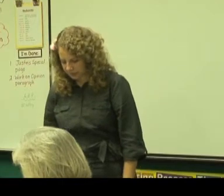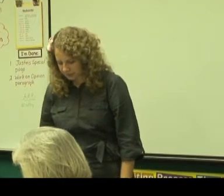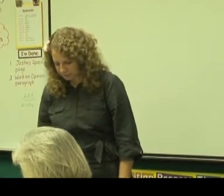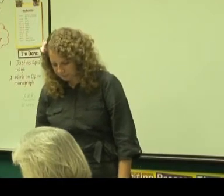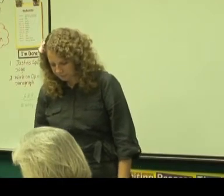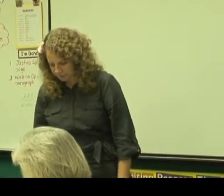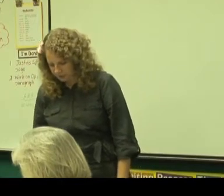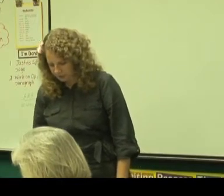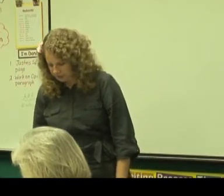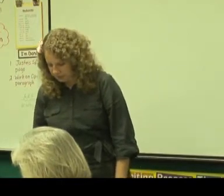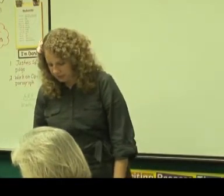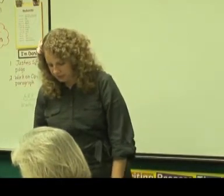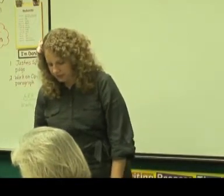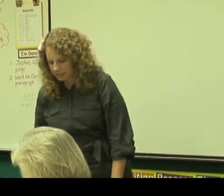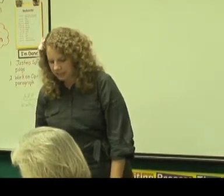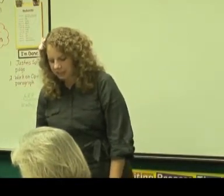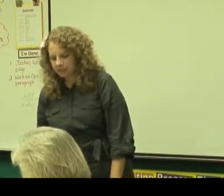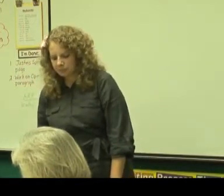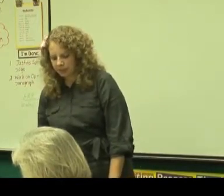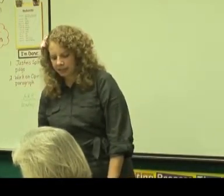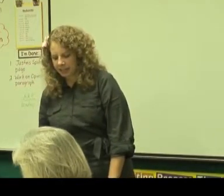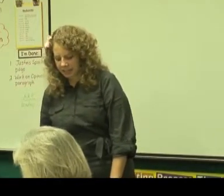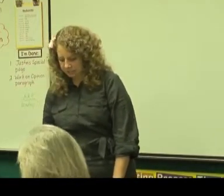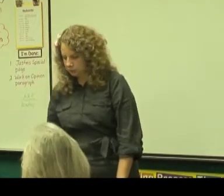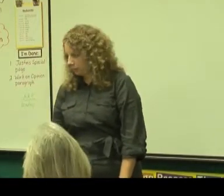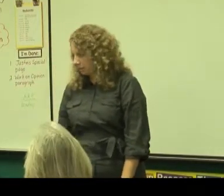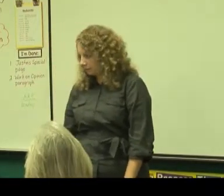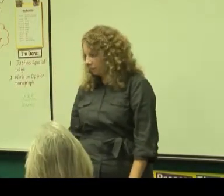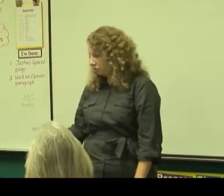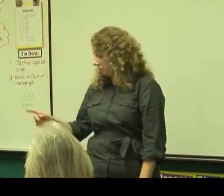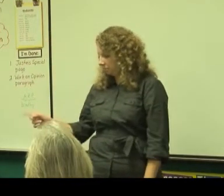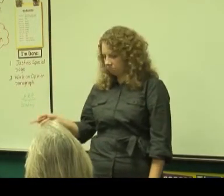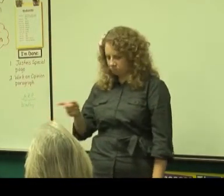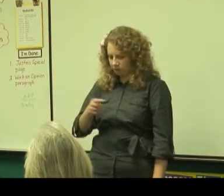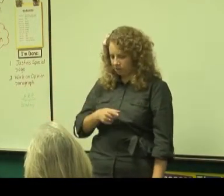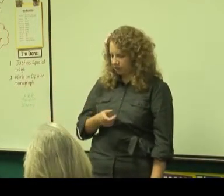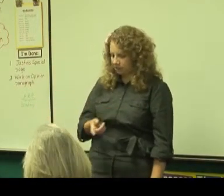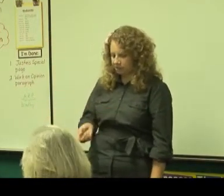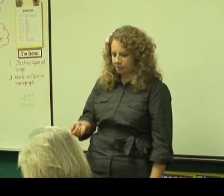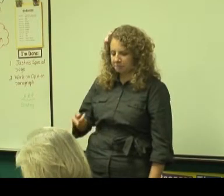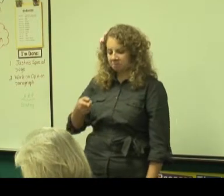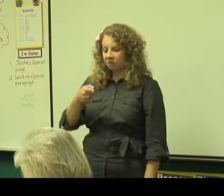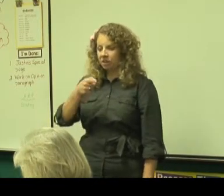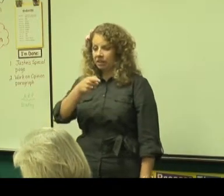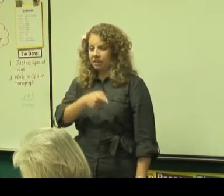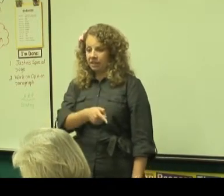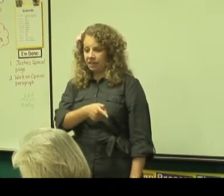Okay, and then he need money, he. So pick a spot for he, right or left, it doesn't matter.